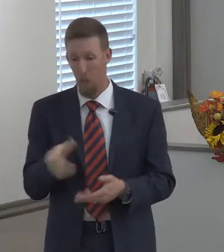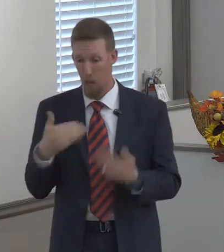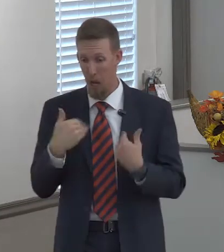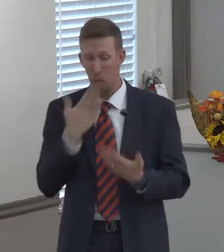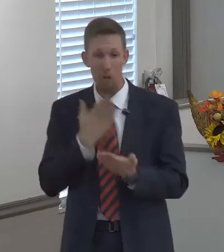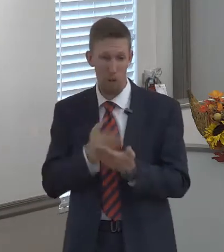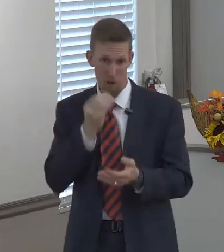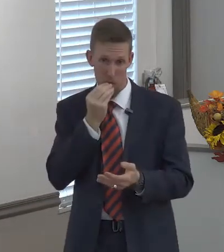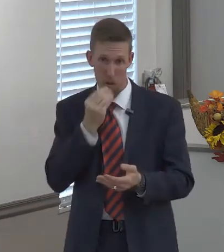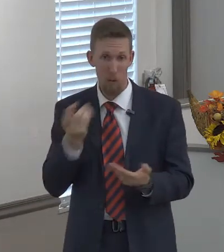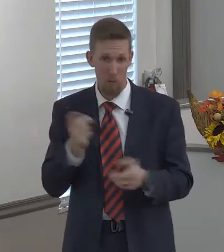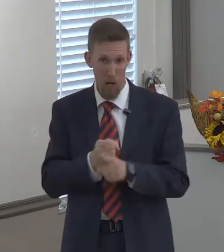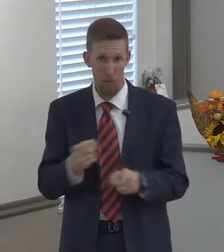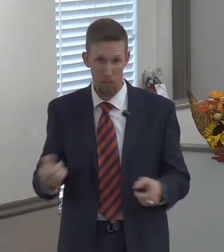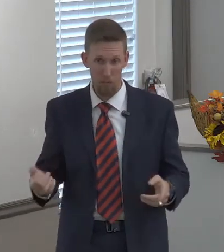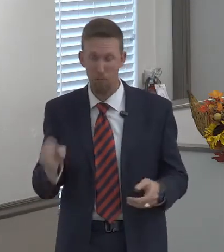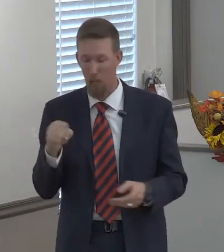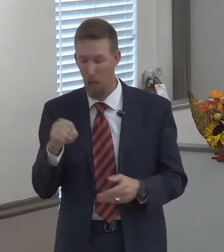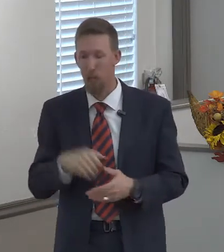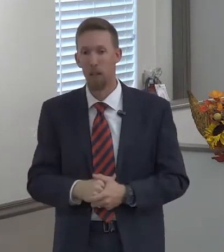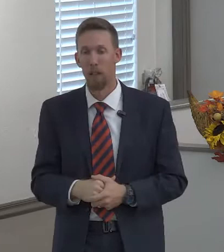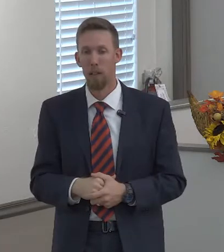And when they don't happen,